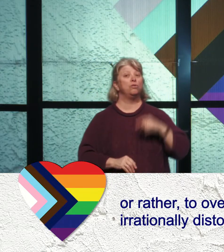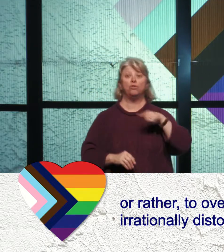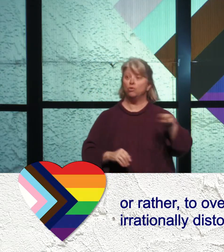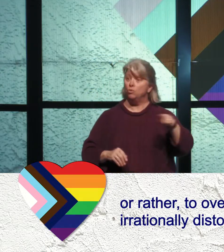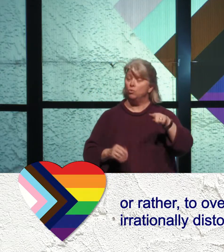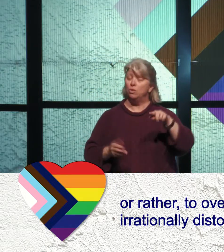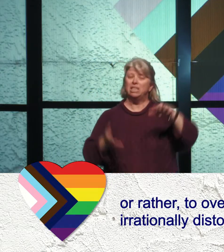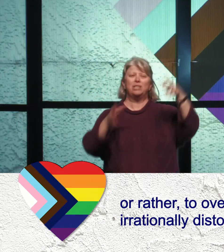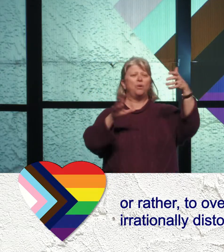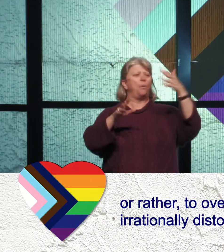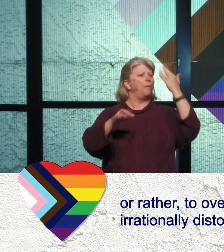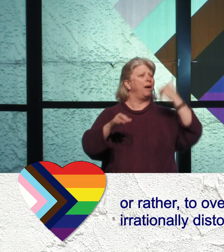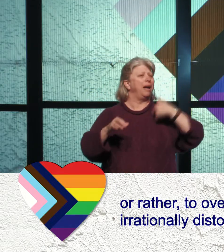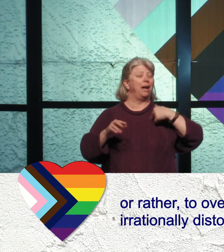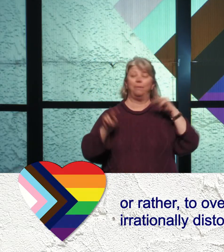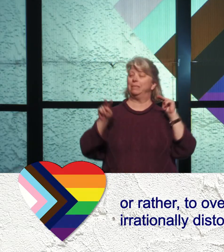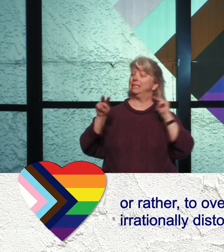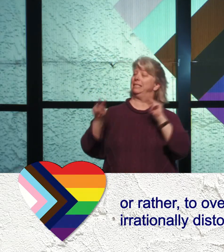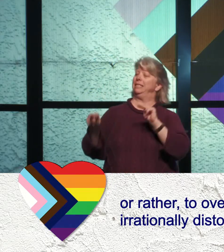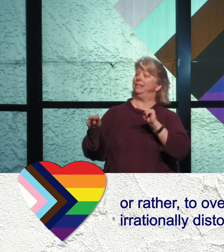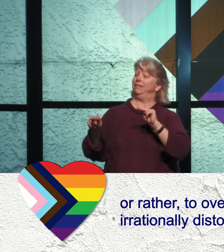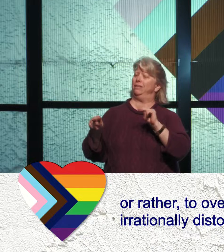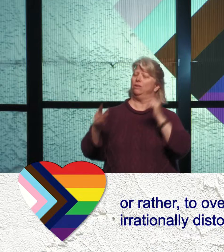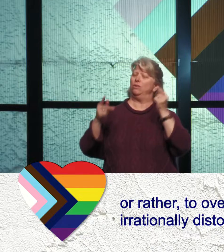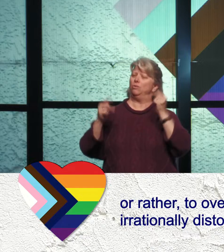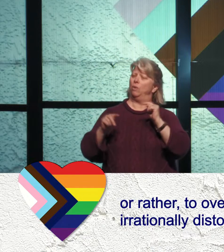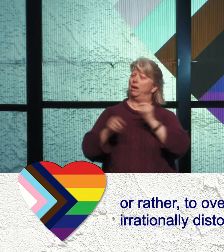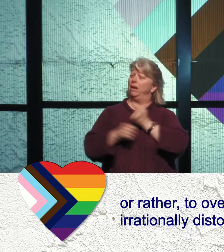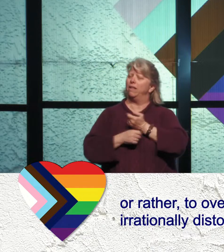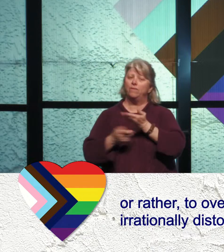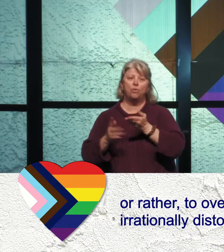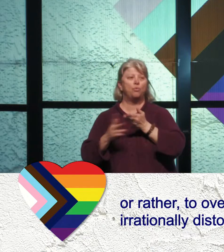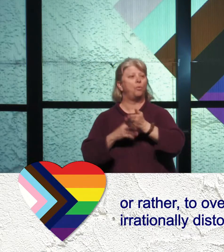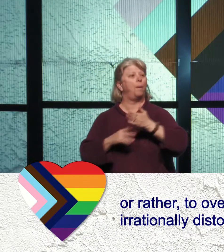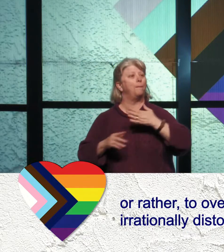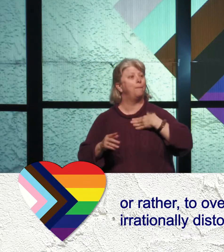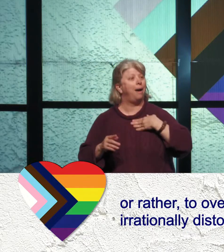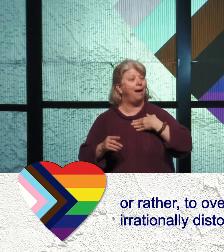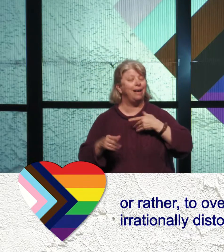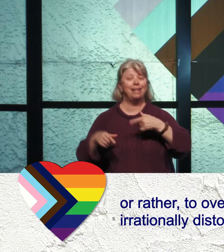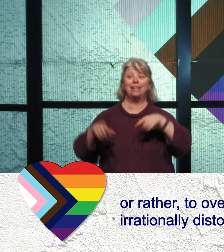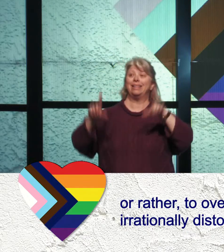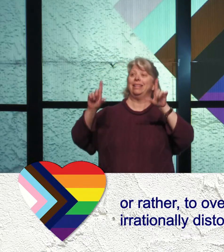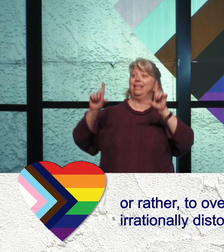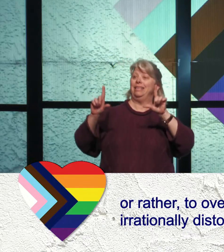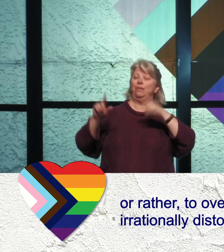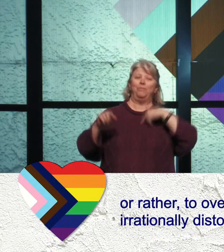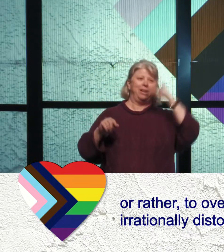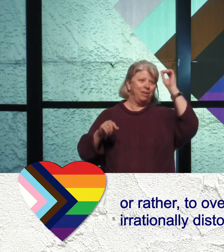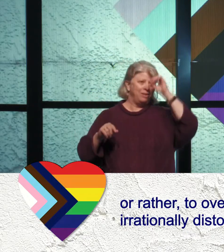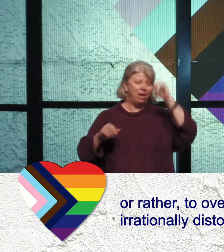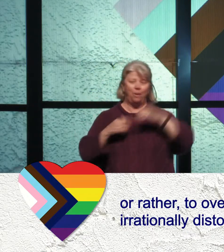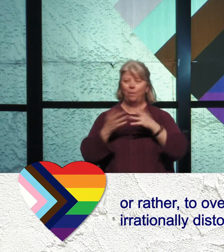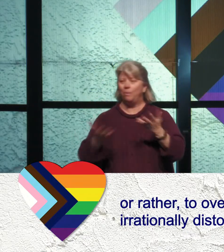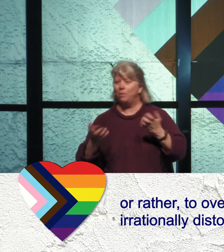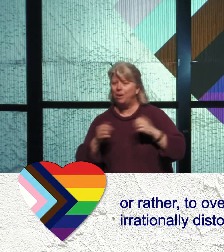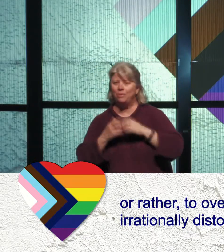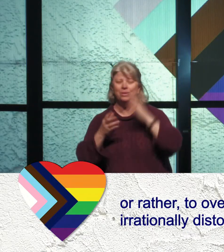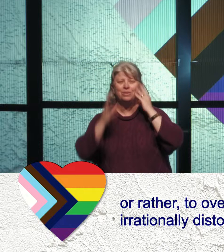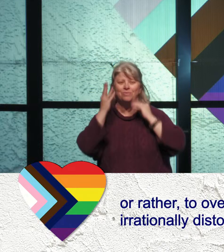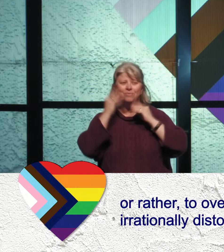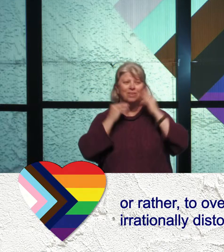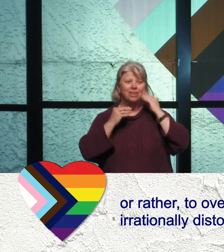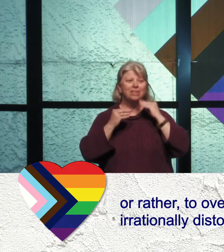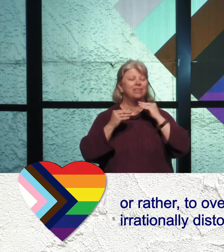are distorted because I'm seeing you and I'm trying to love you through my lens, through what I want and through how I experience you. And